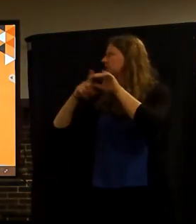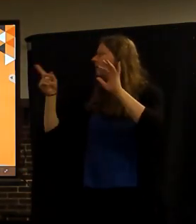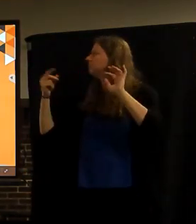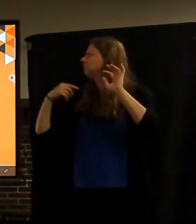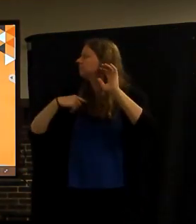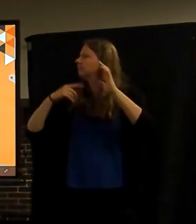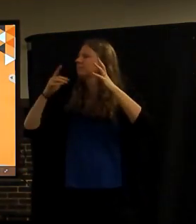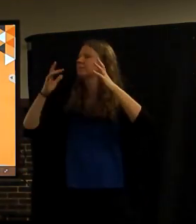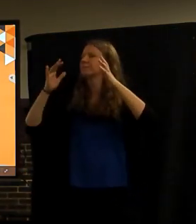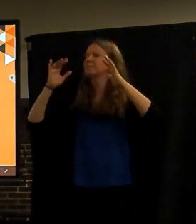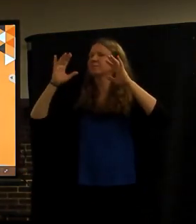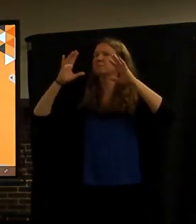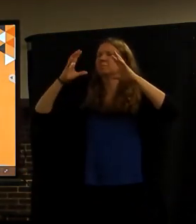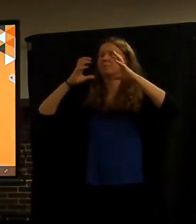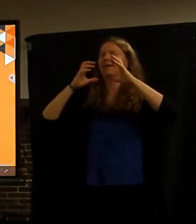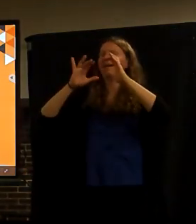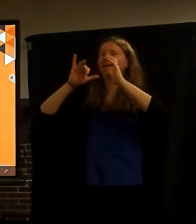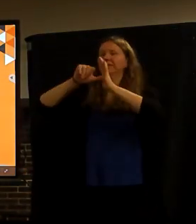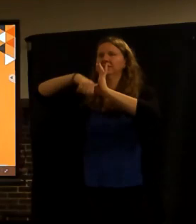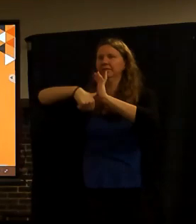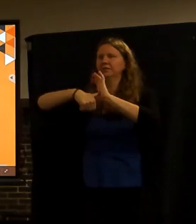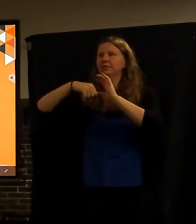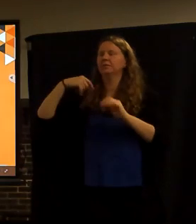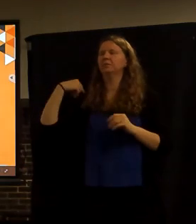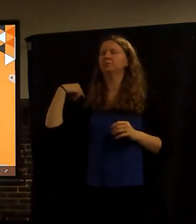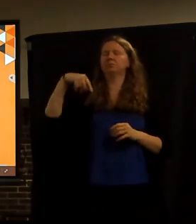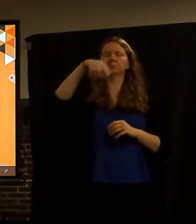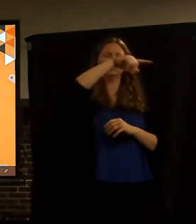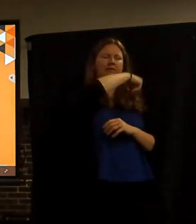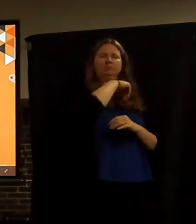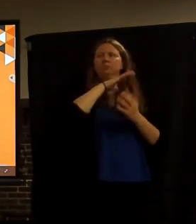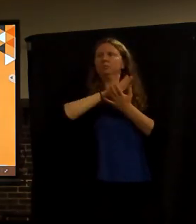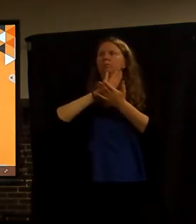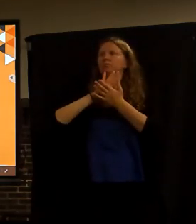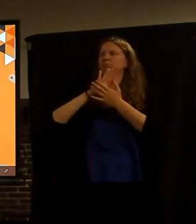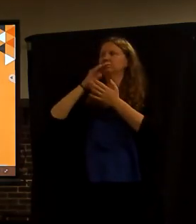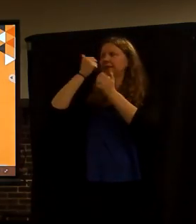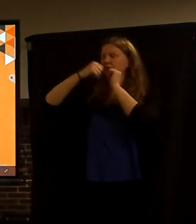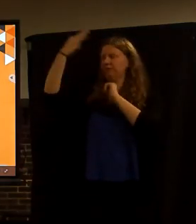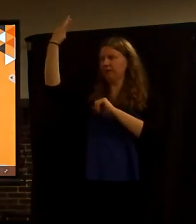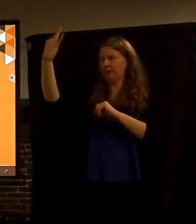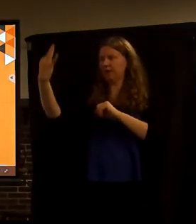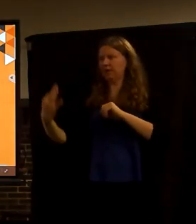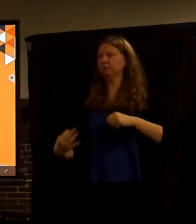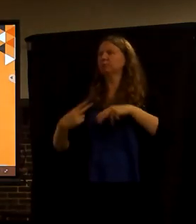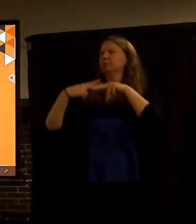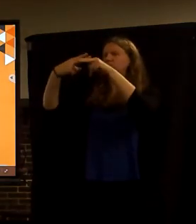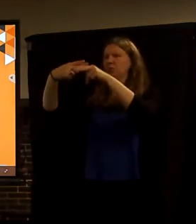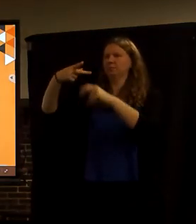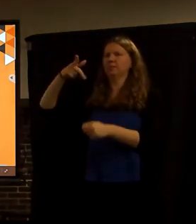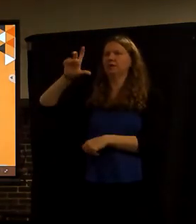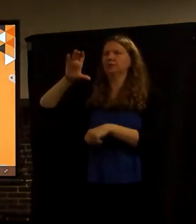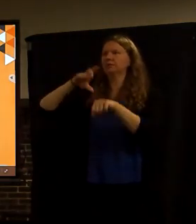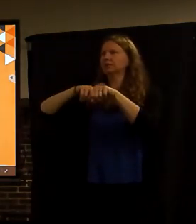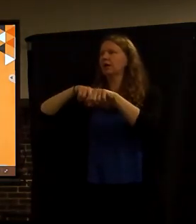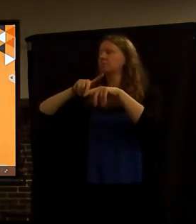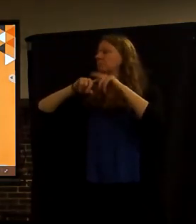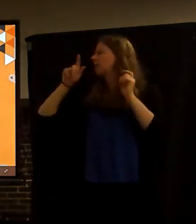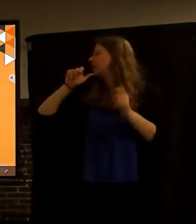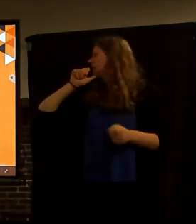So PLC is our professional learning community time. And I do want to emphasize that we as a school do